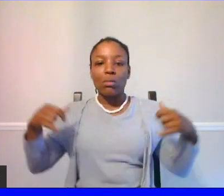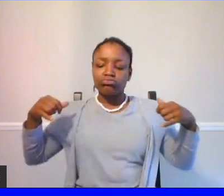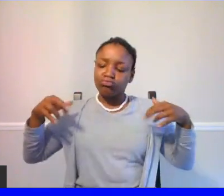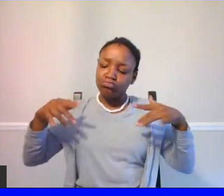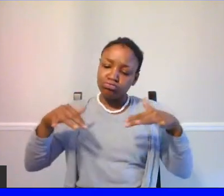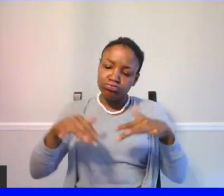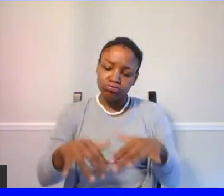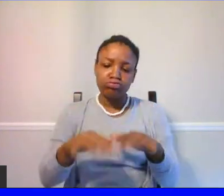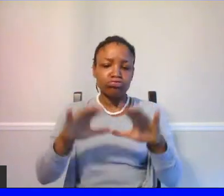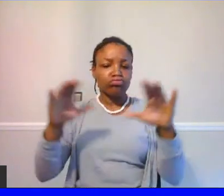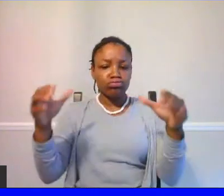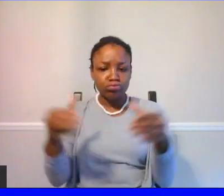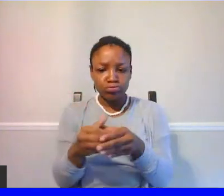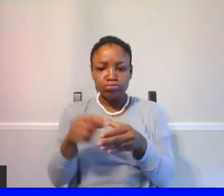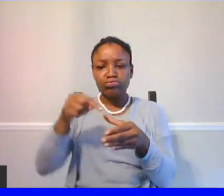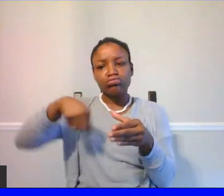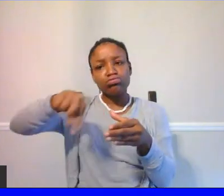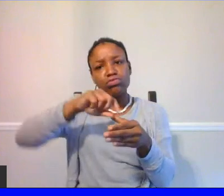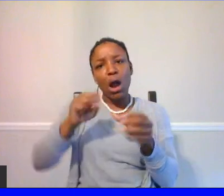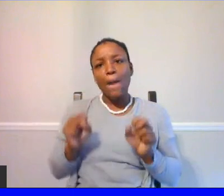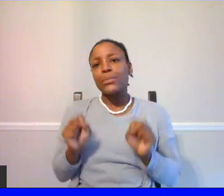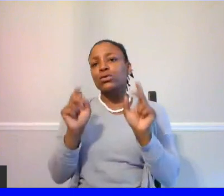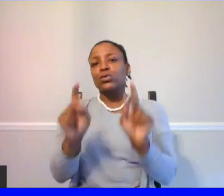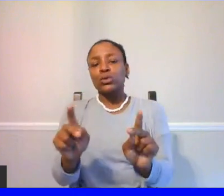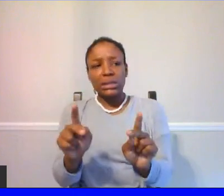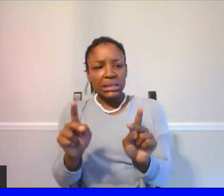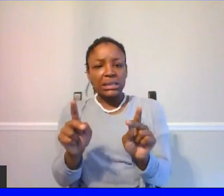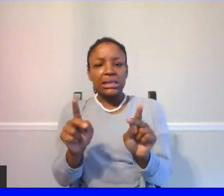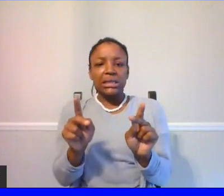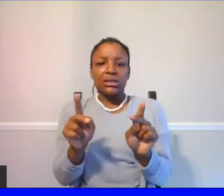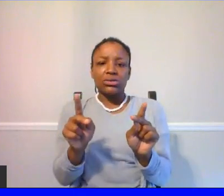but it was an opportunity to